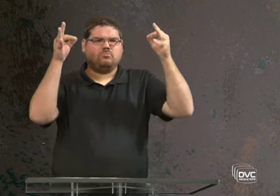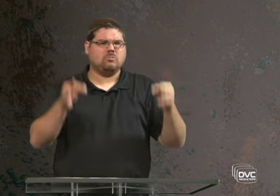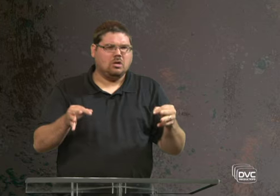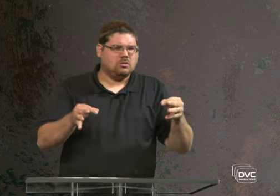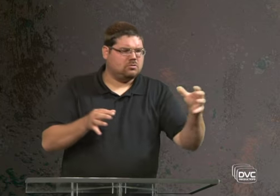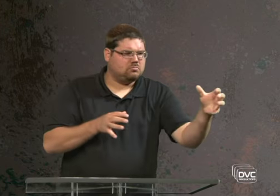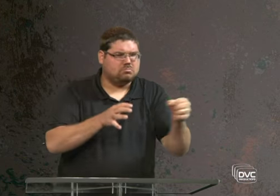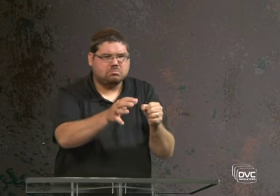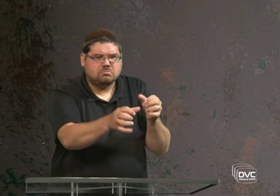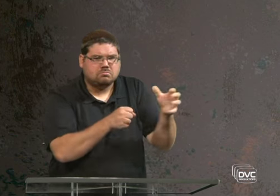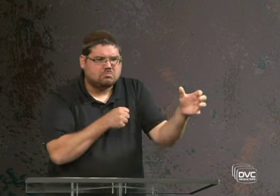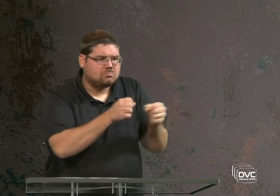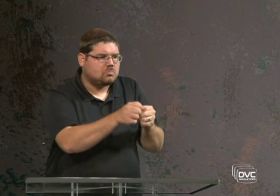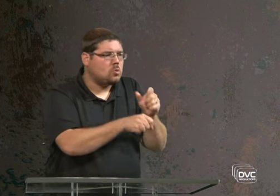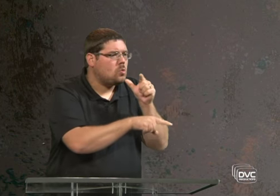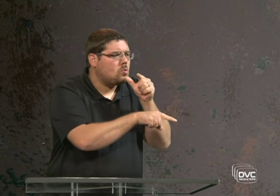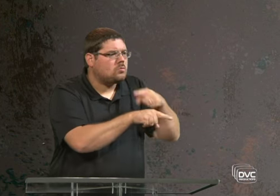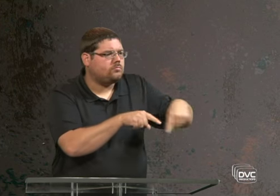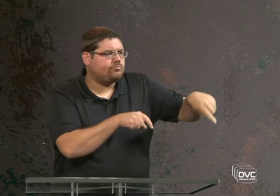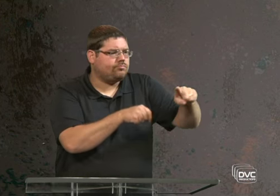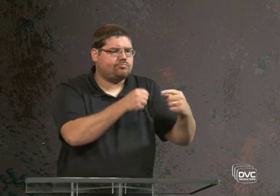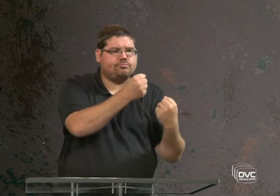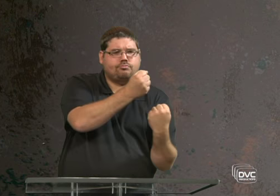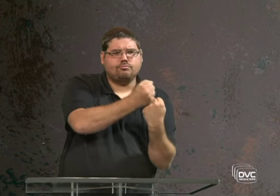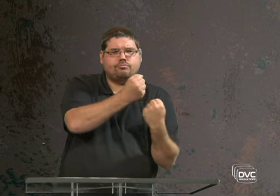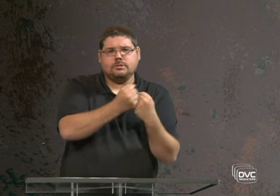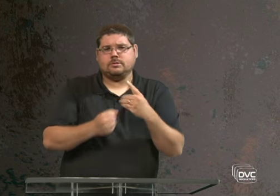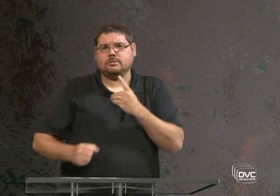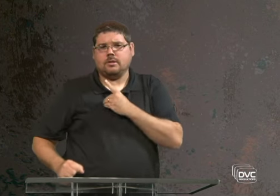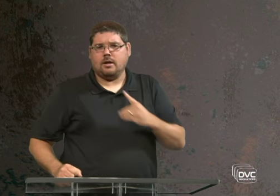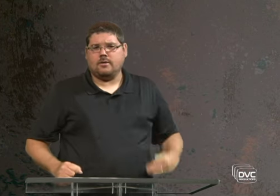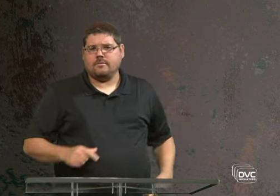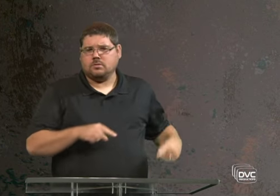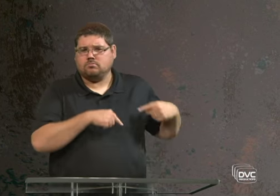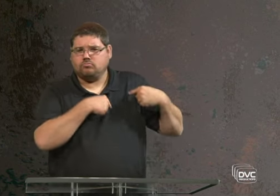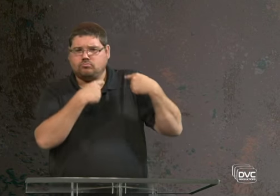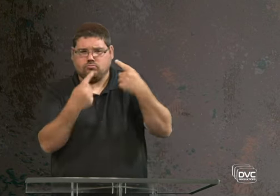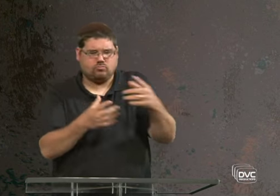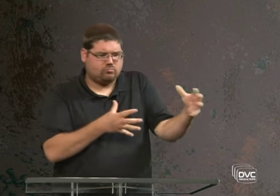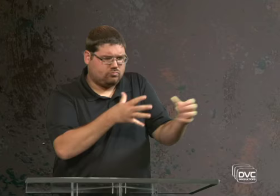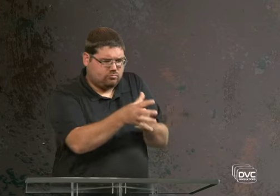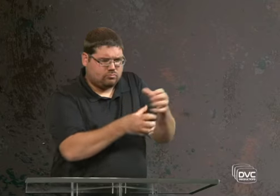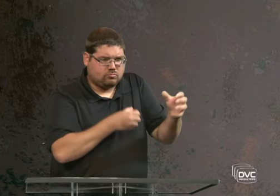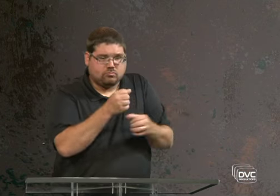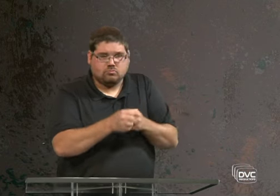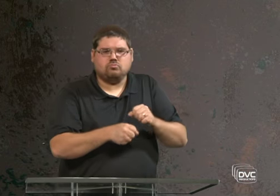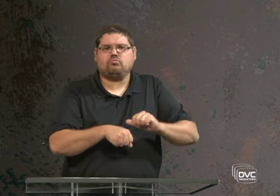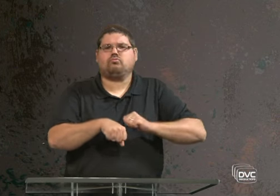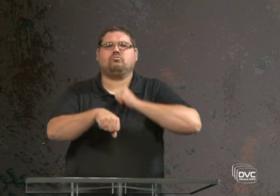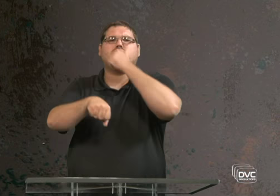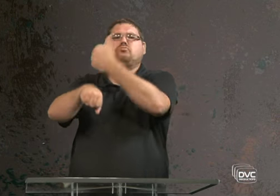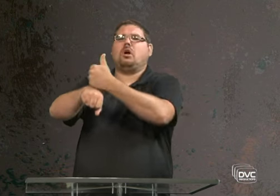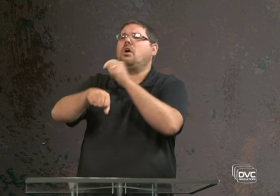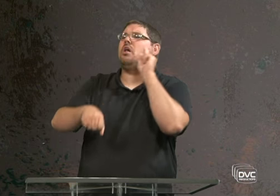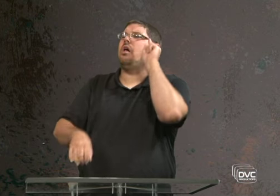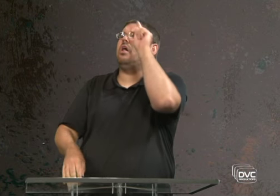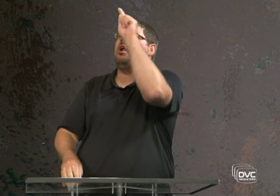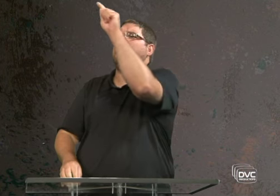he had already decided to take several of David's loyal supporters from his regime and